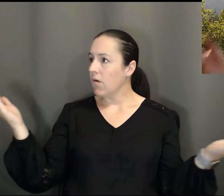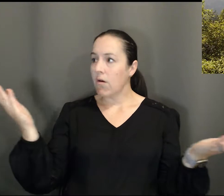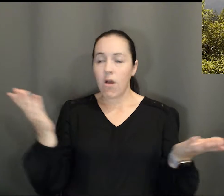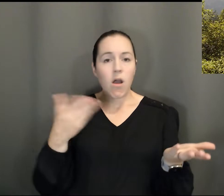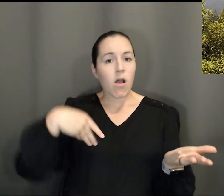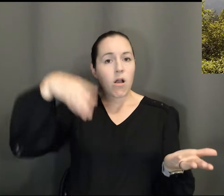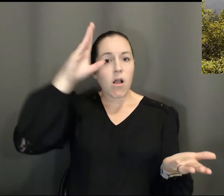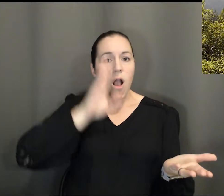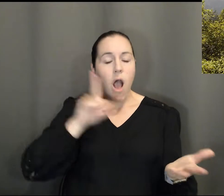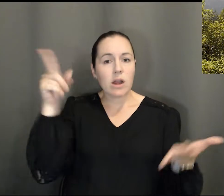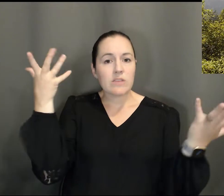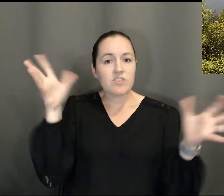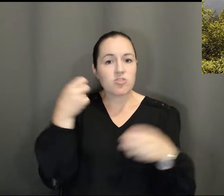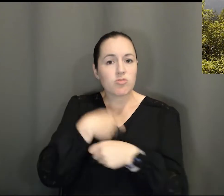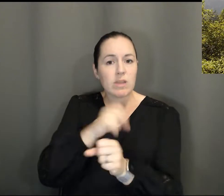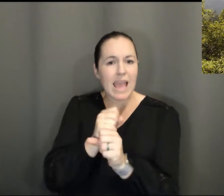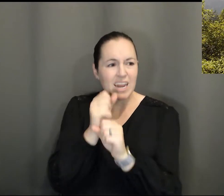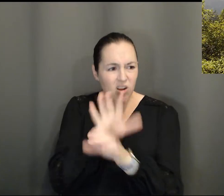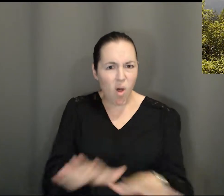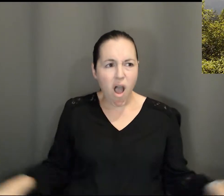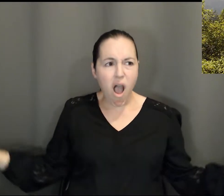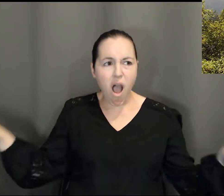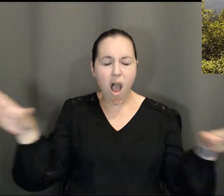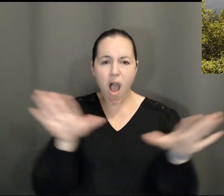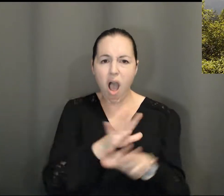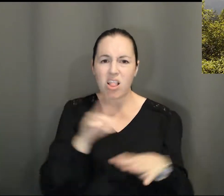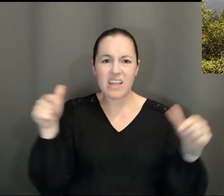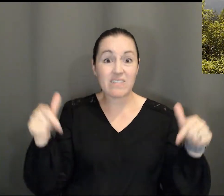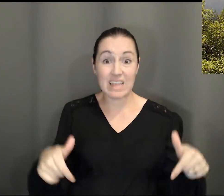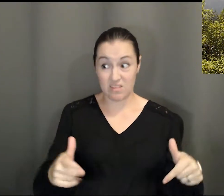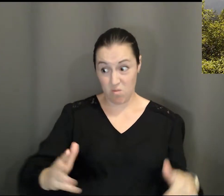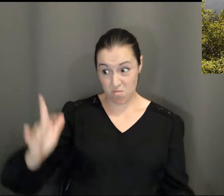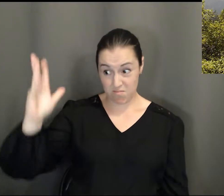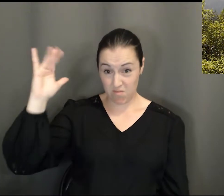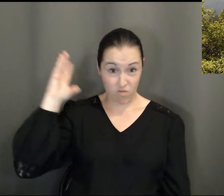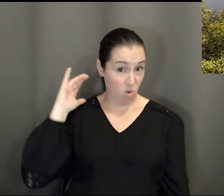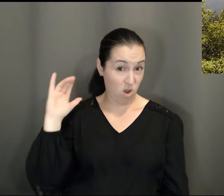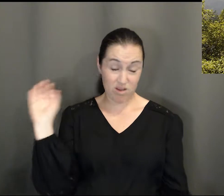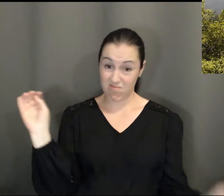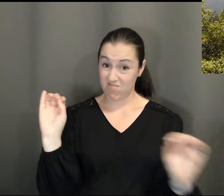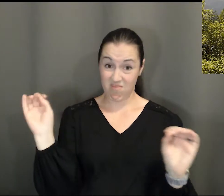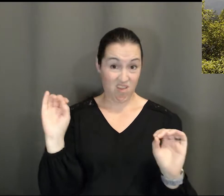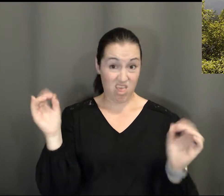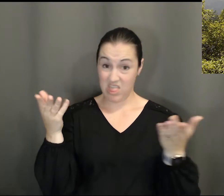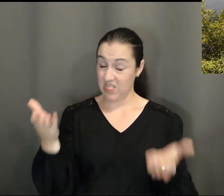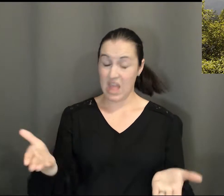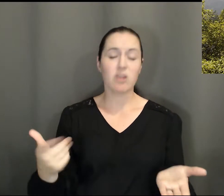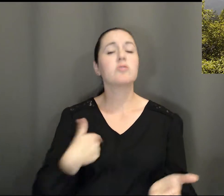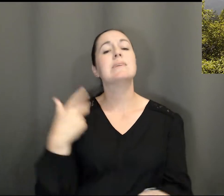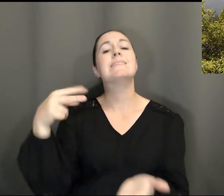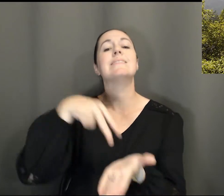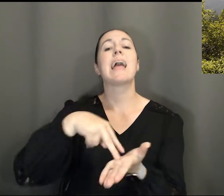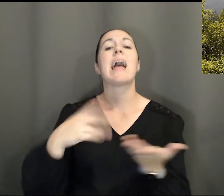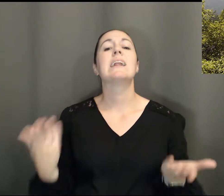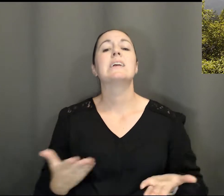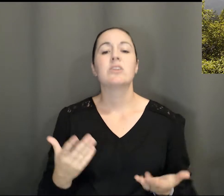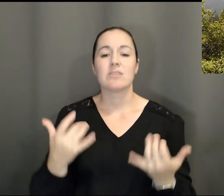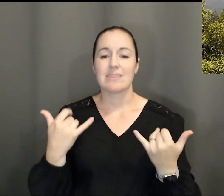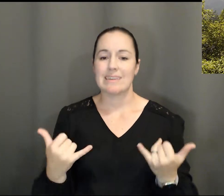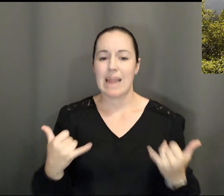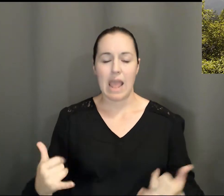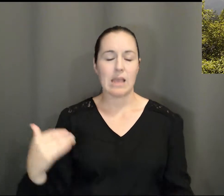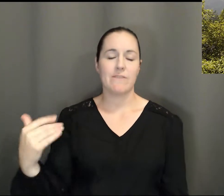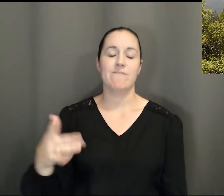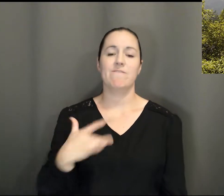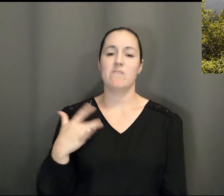I stand here today as just this reminder where God is like saying, "Bob, just soak this in. Like, take all this in and be reminded.